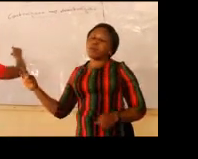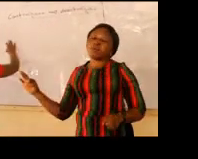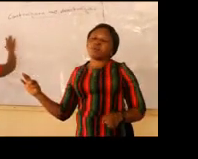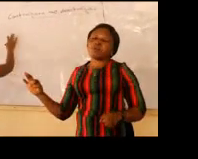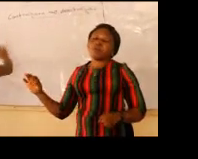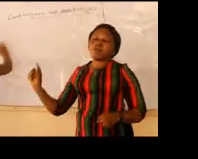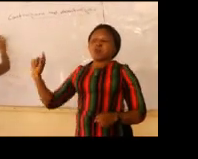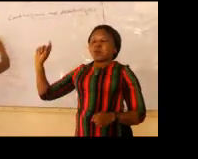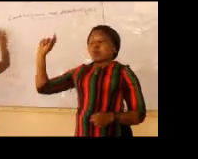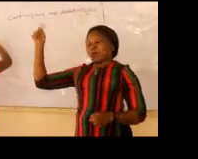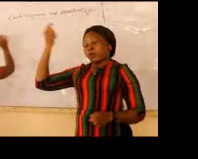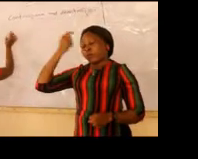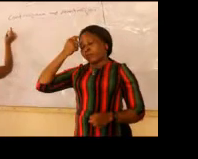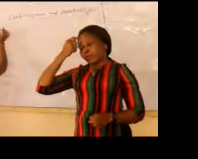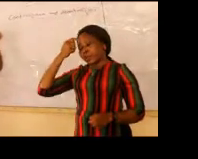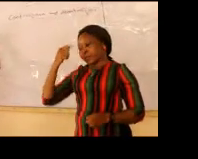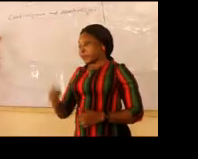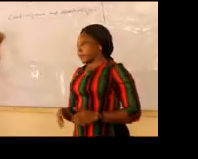board.